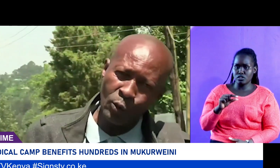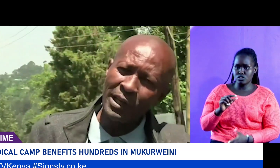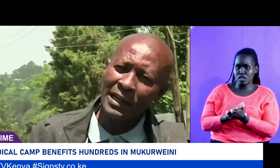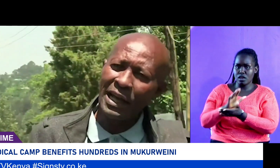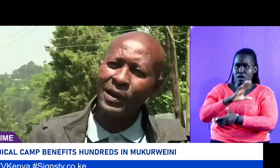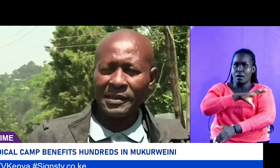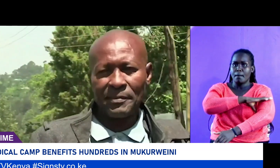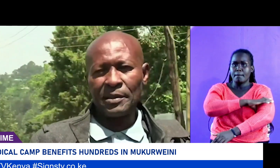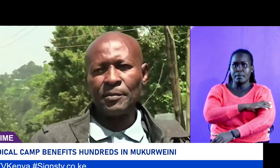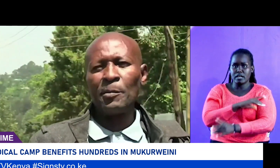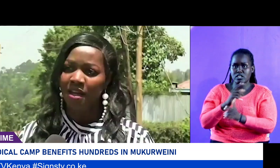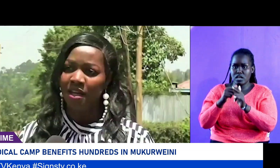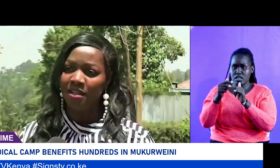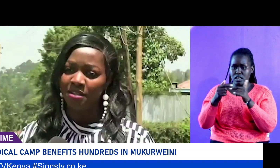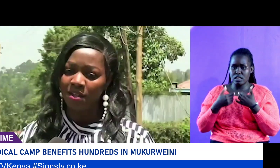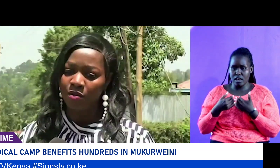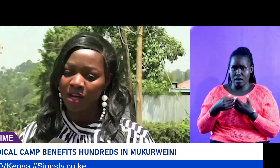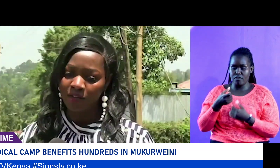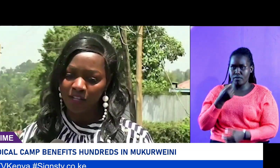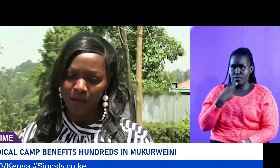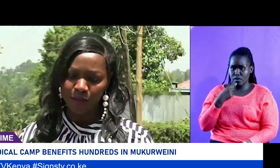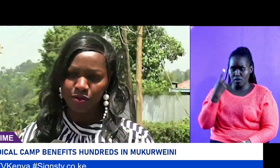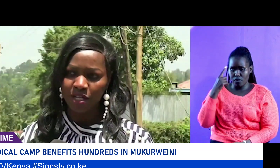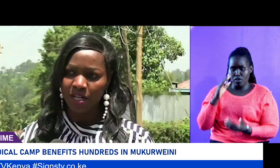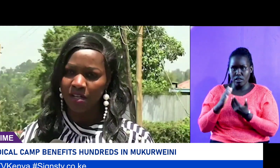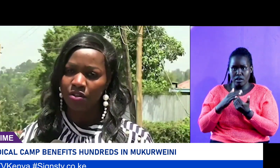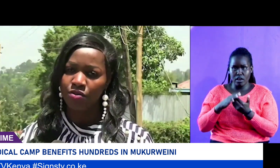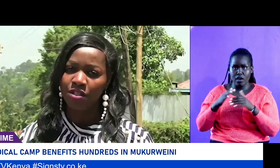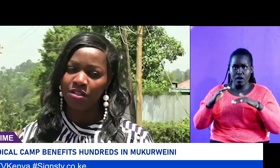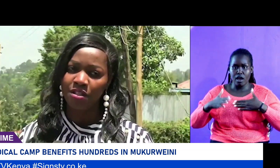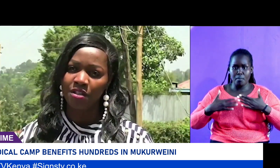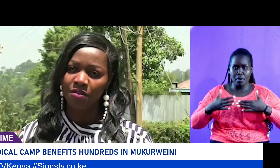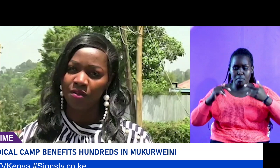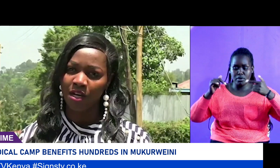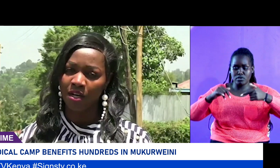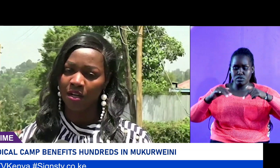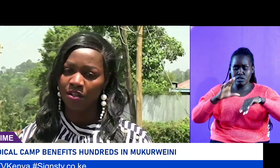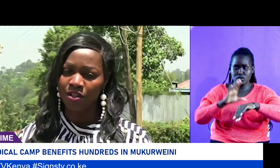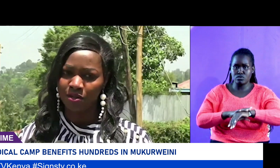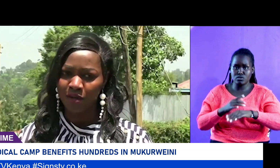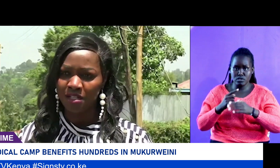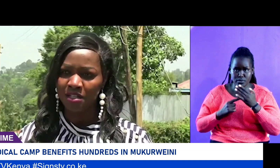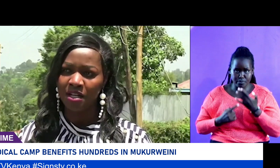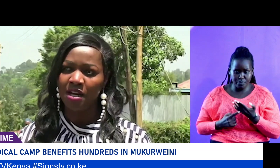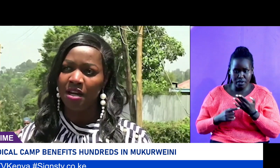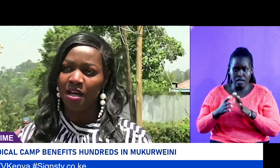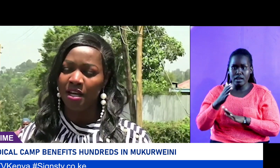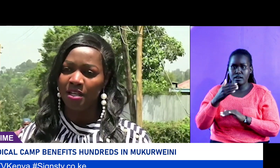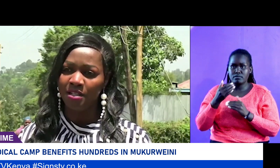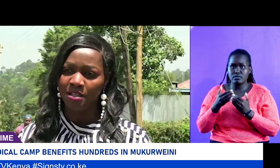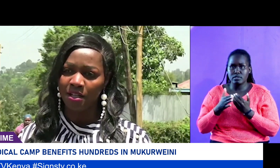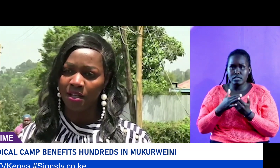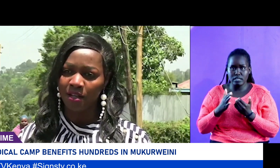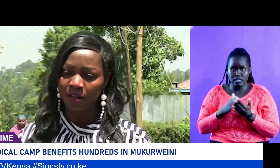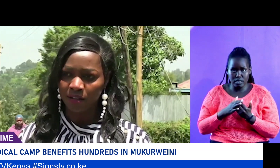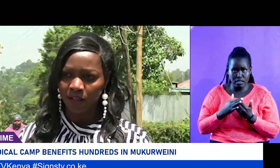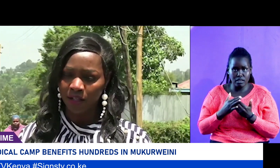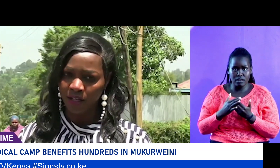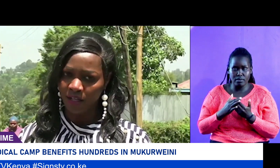alafu wamekuja na dawa za matibabu. And we are very happy today to receive treatment